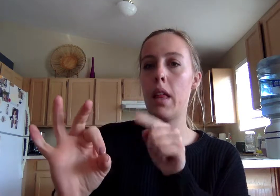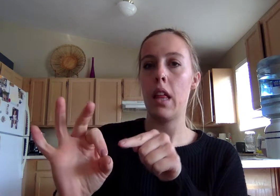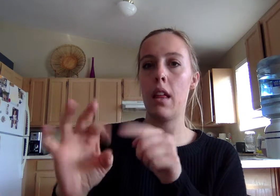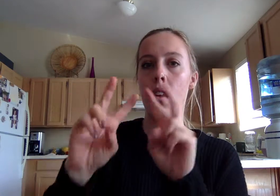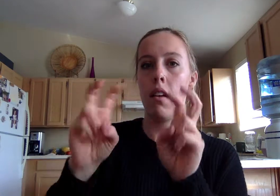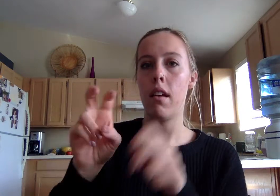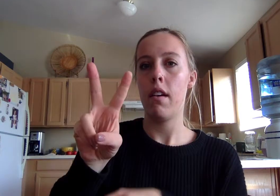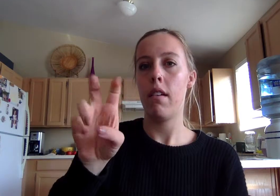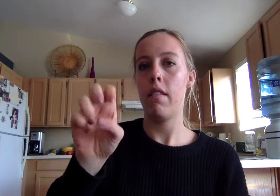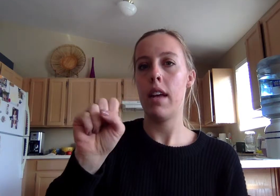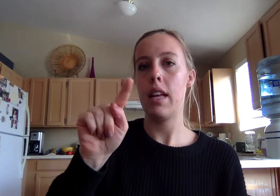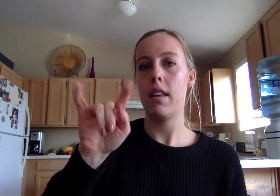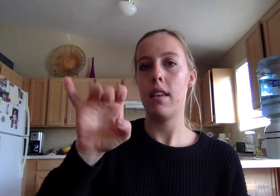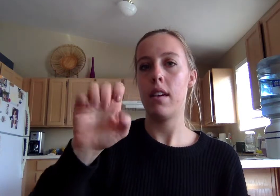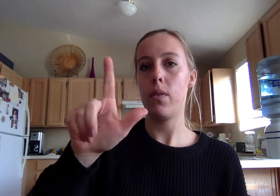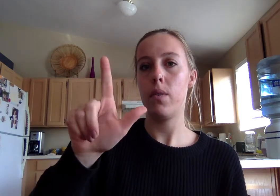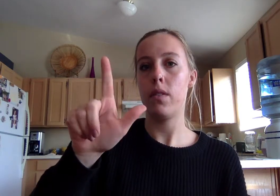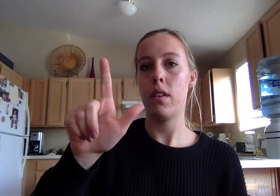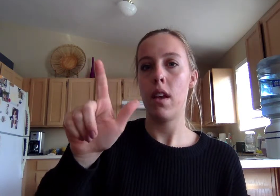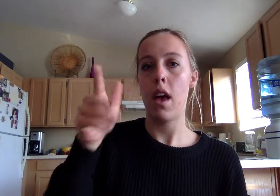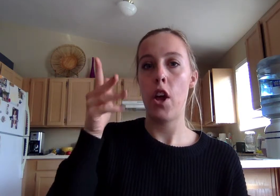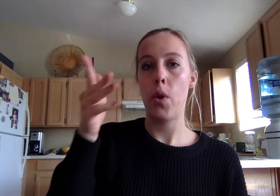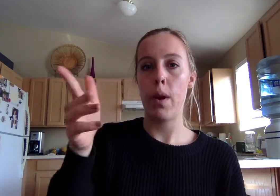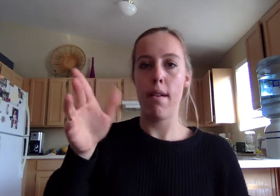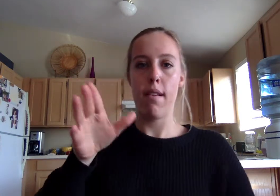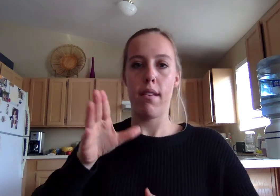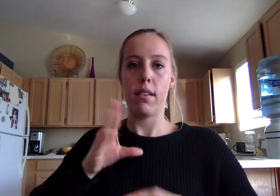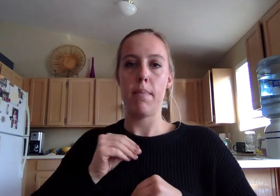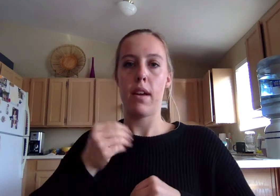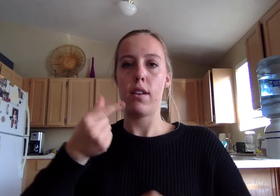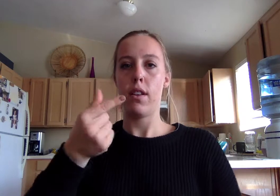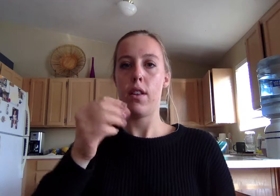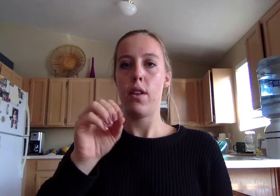where the Golgi apparatus, sometimes called the Golgi body, receives them.